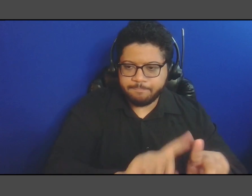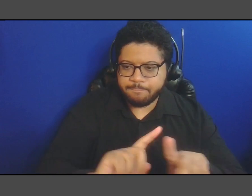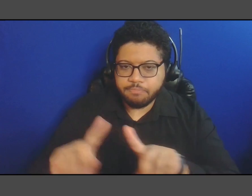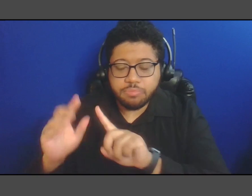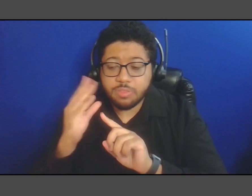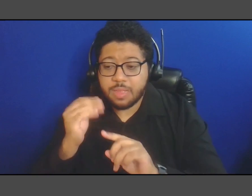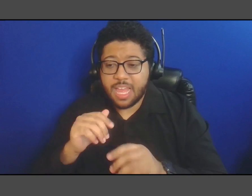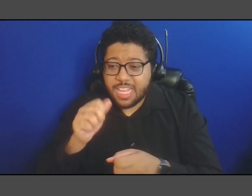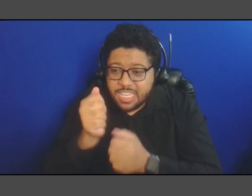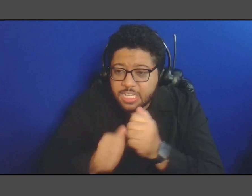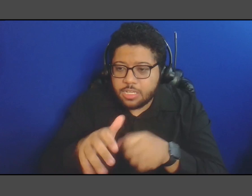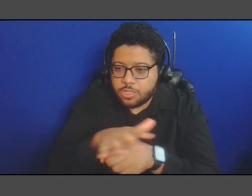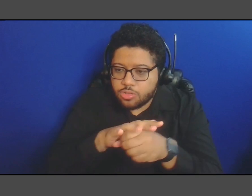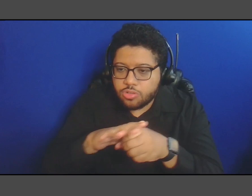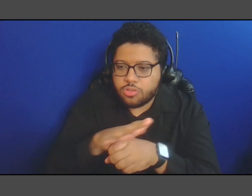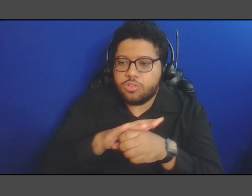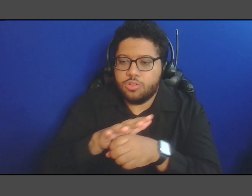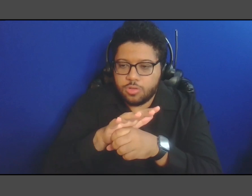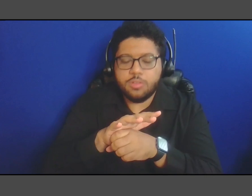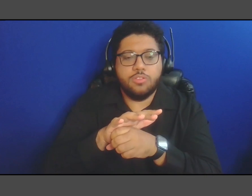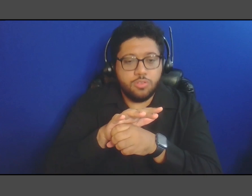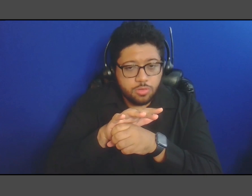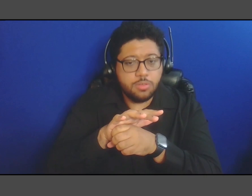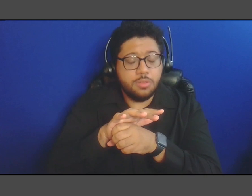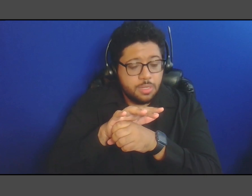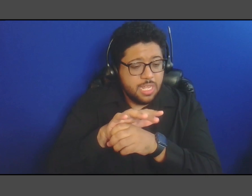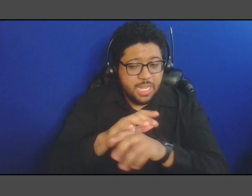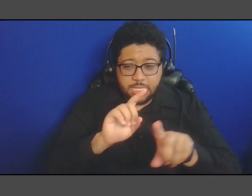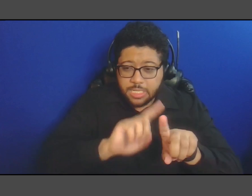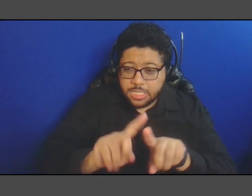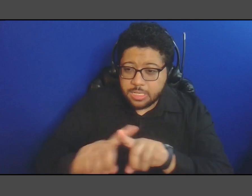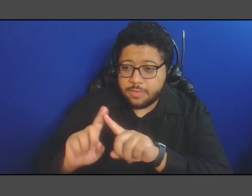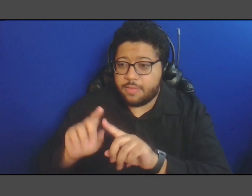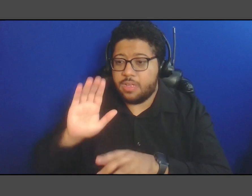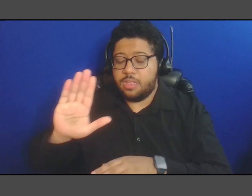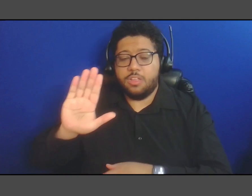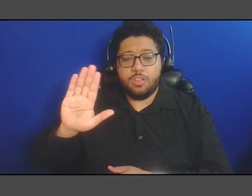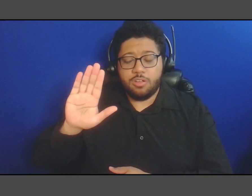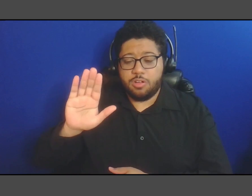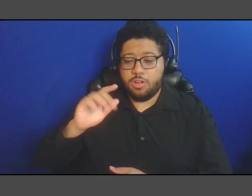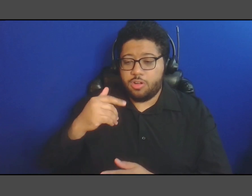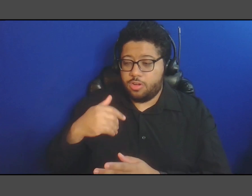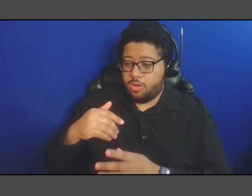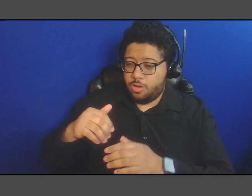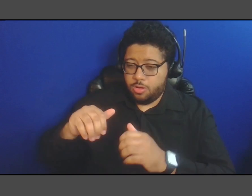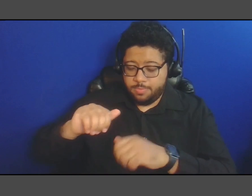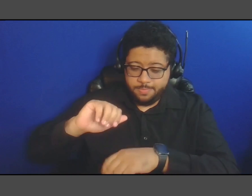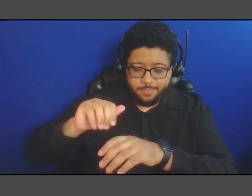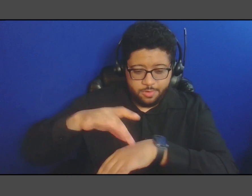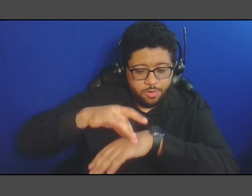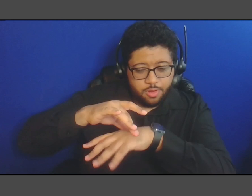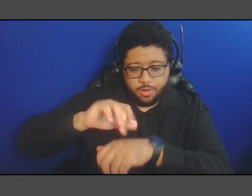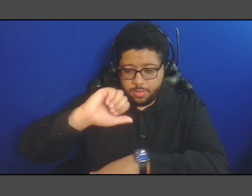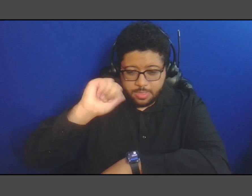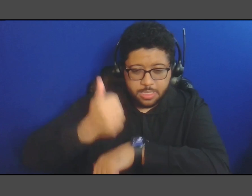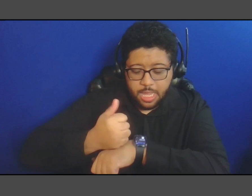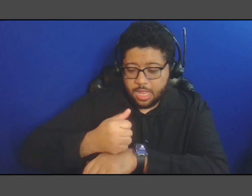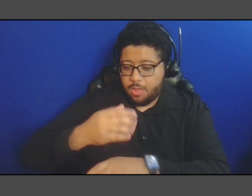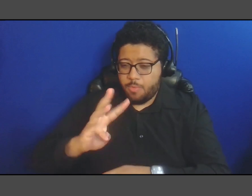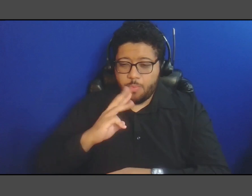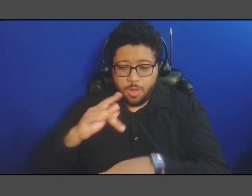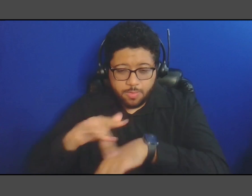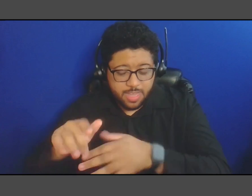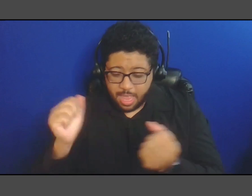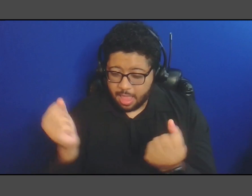different geological formation. It has different water resources. Every place is different. And so